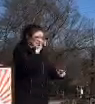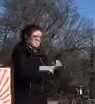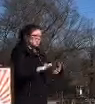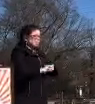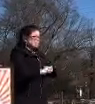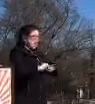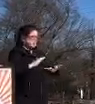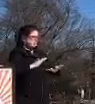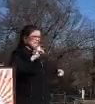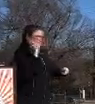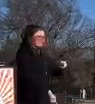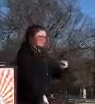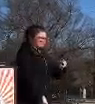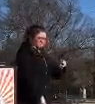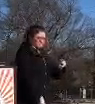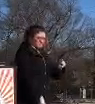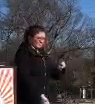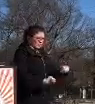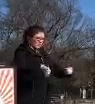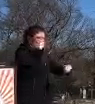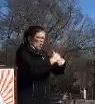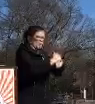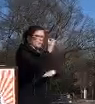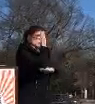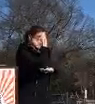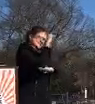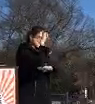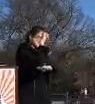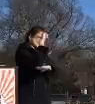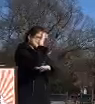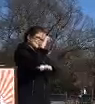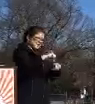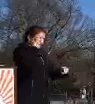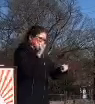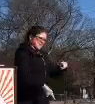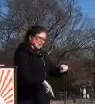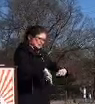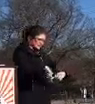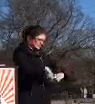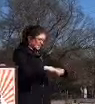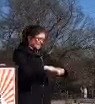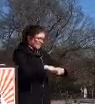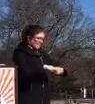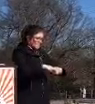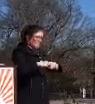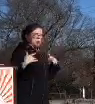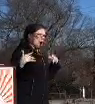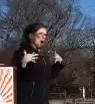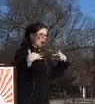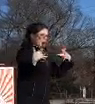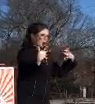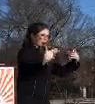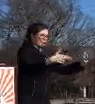a movement that is unstoppable, and when it comes time to vote, you're going to prove that